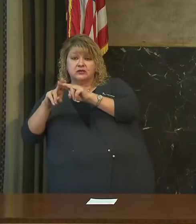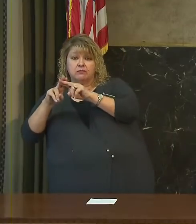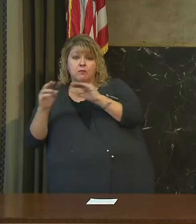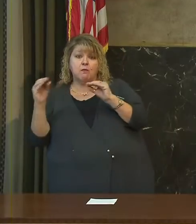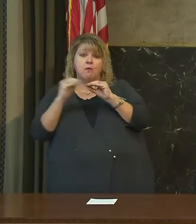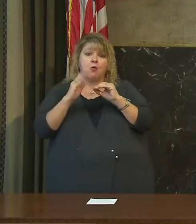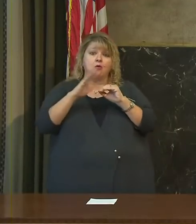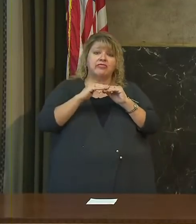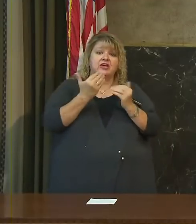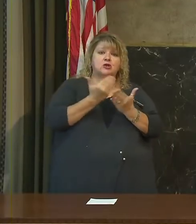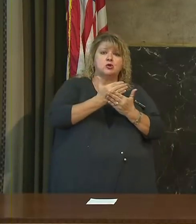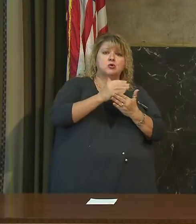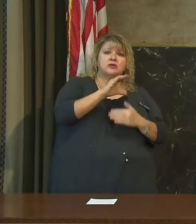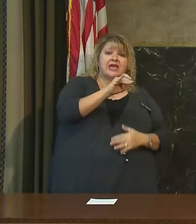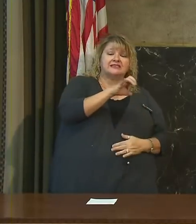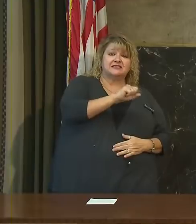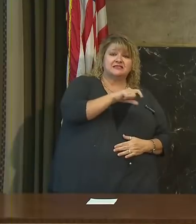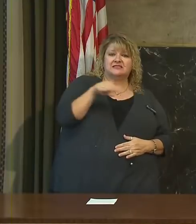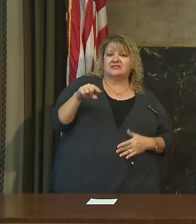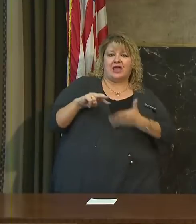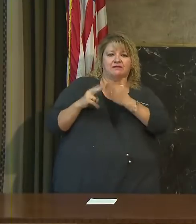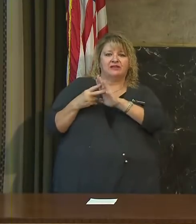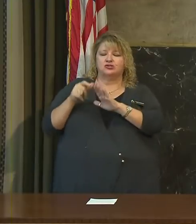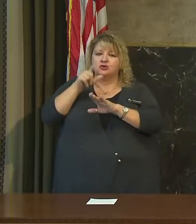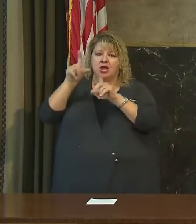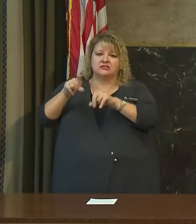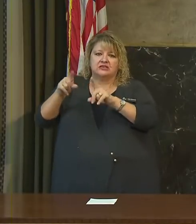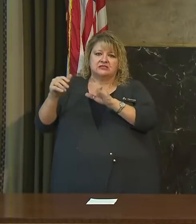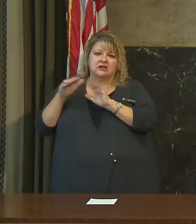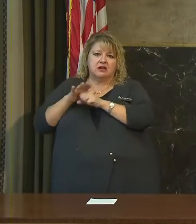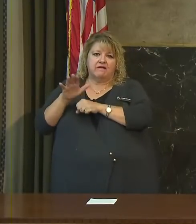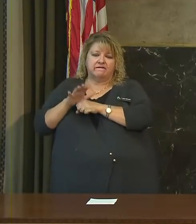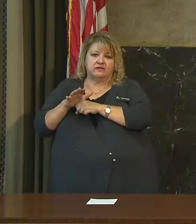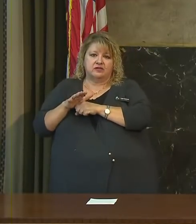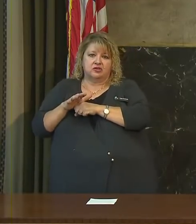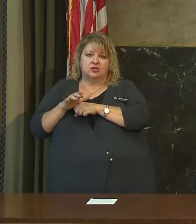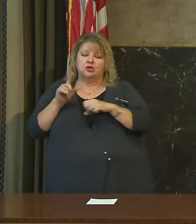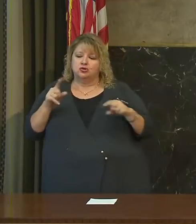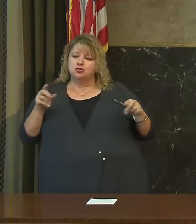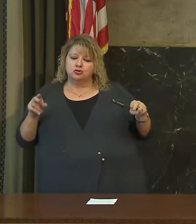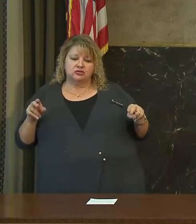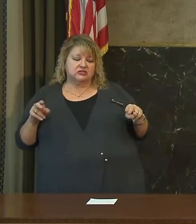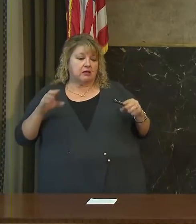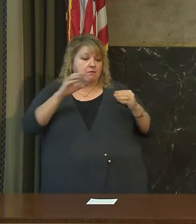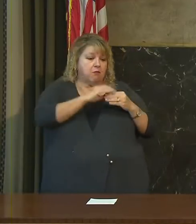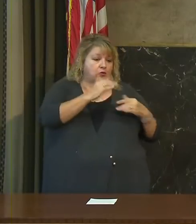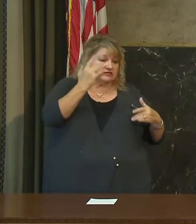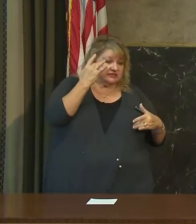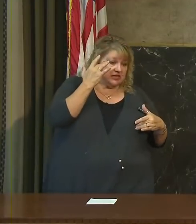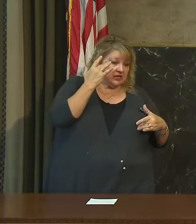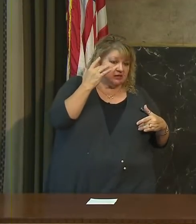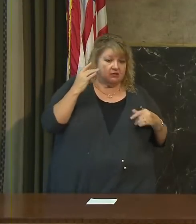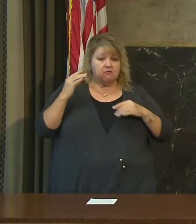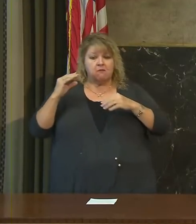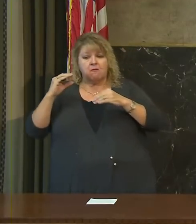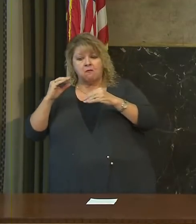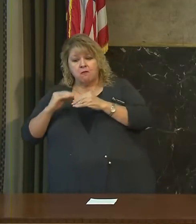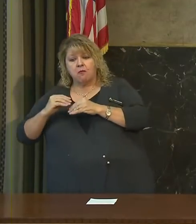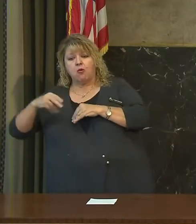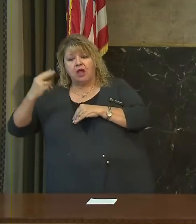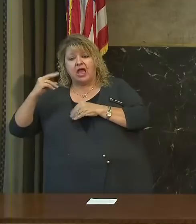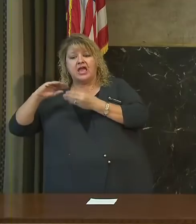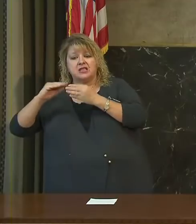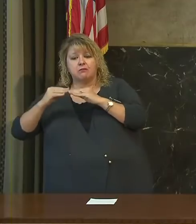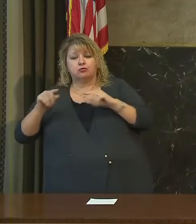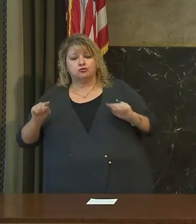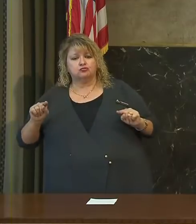up, it's a message that you're not doing enough testing. When you see commiserate rises, our percent positivity has gone up, pretty much commiserate